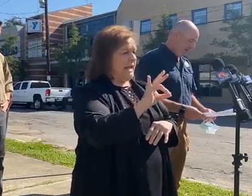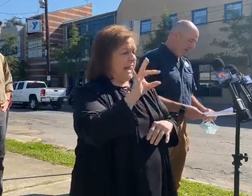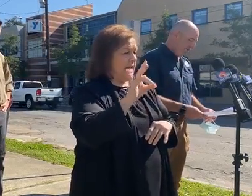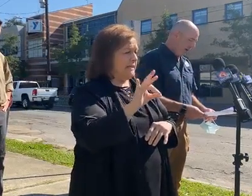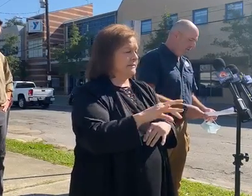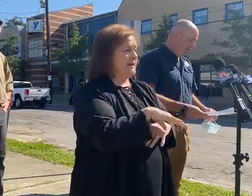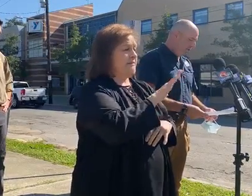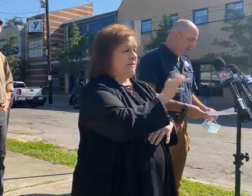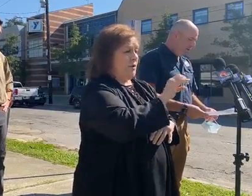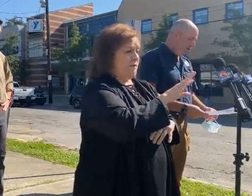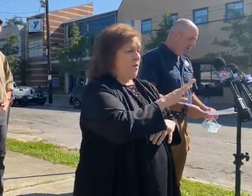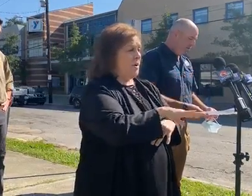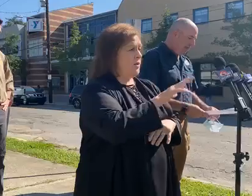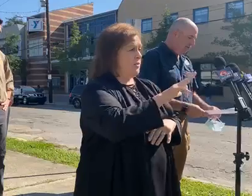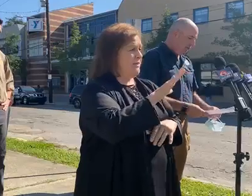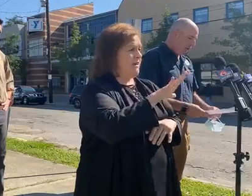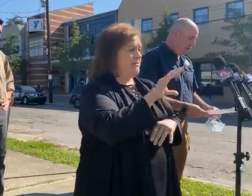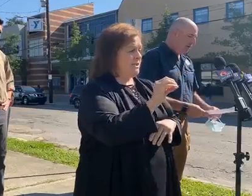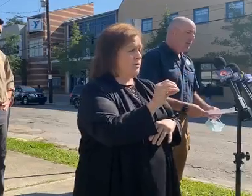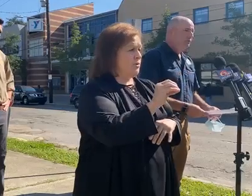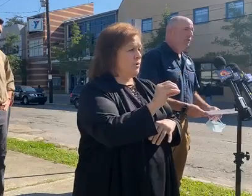504-350-0788. Again, that's